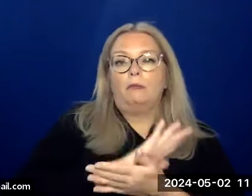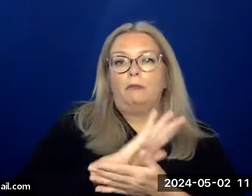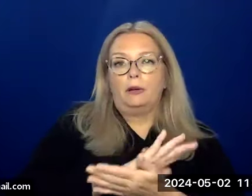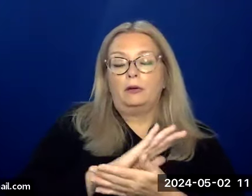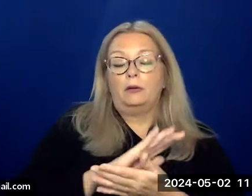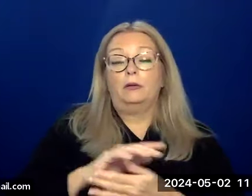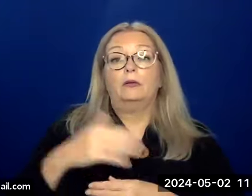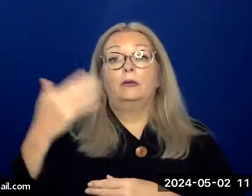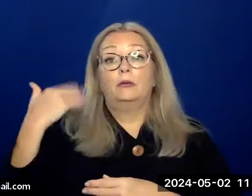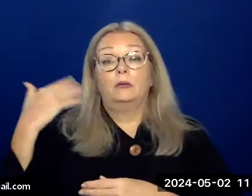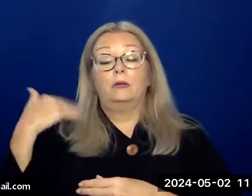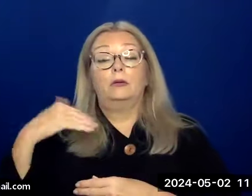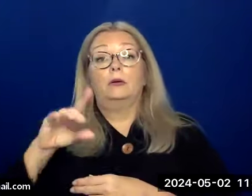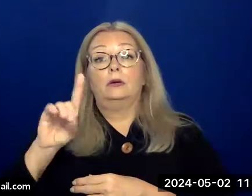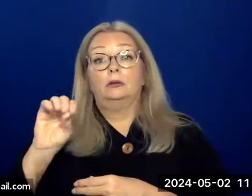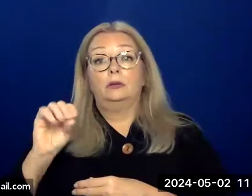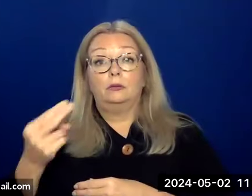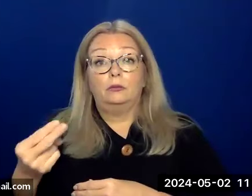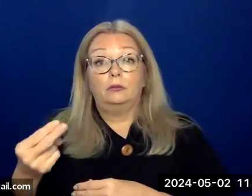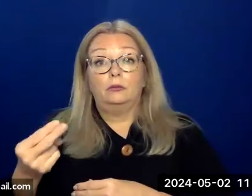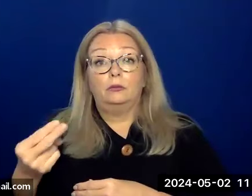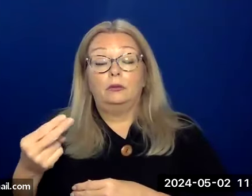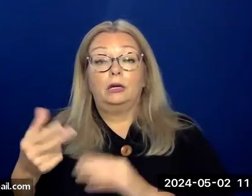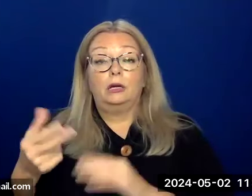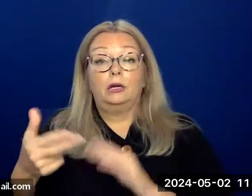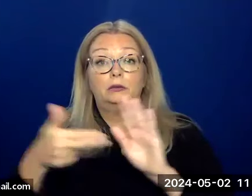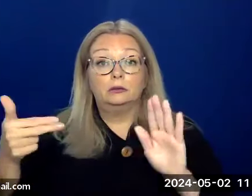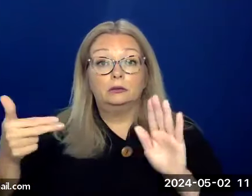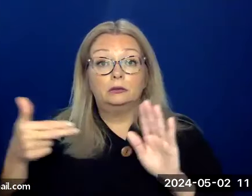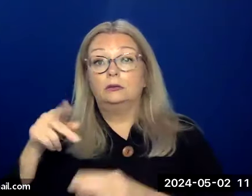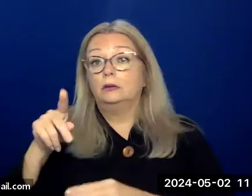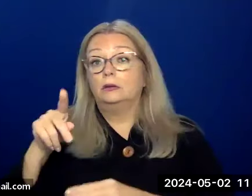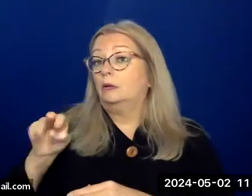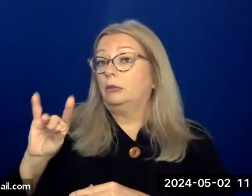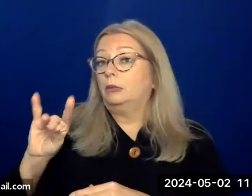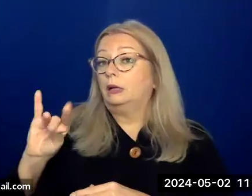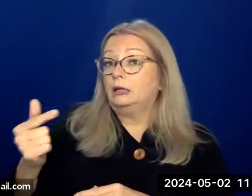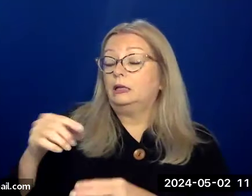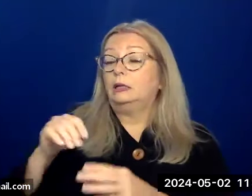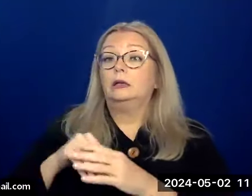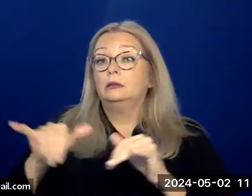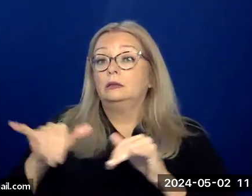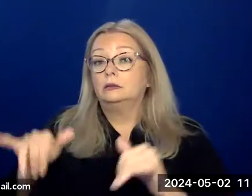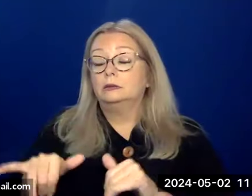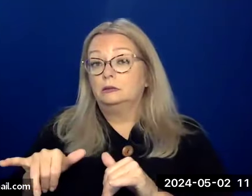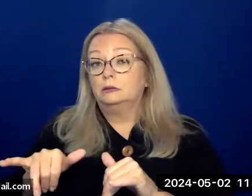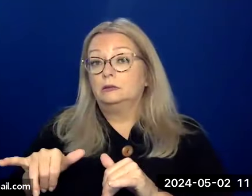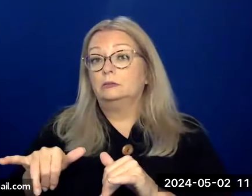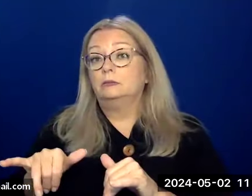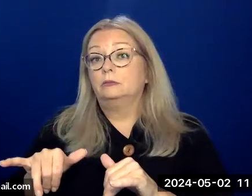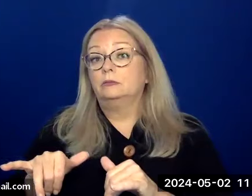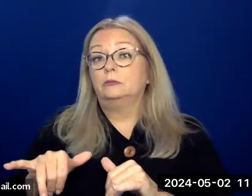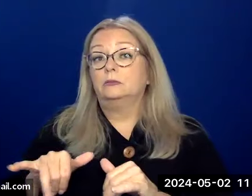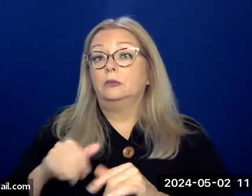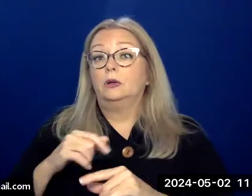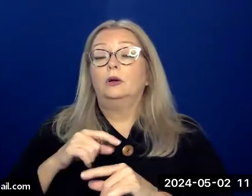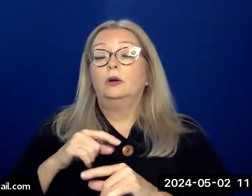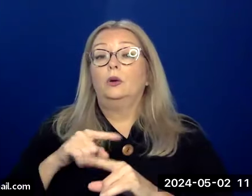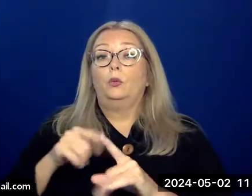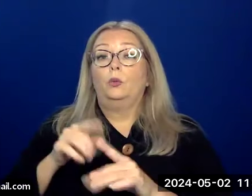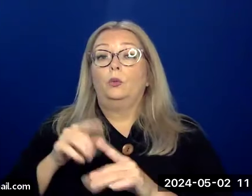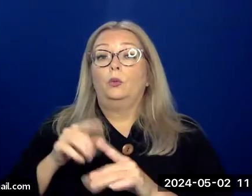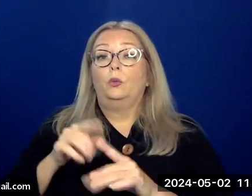that the DOH marked those as pending in your system upon receipt of the